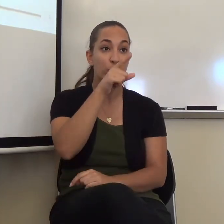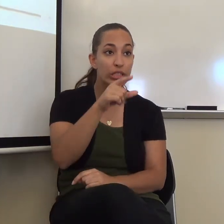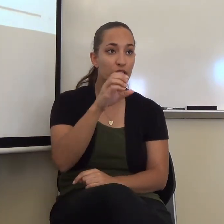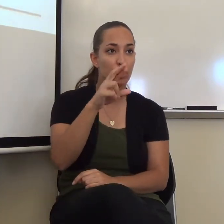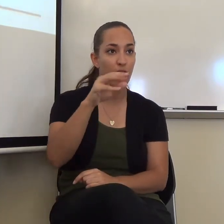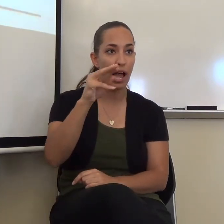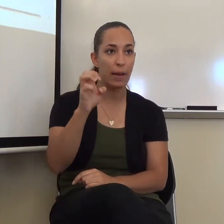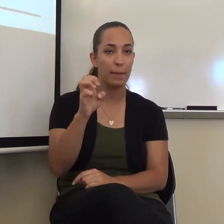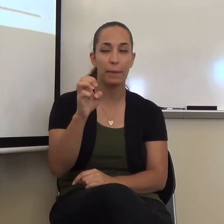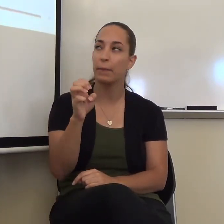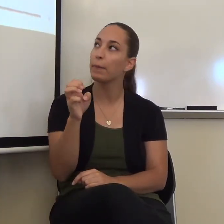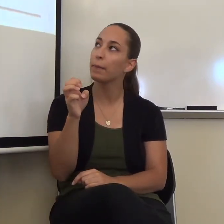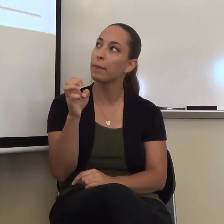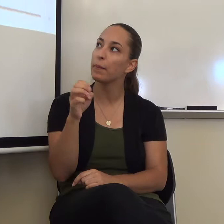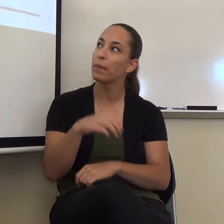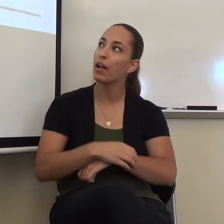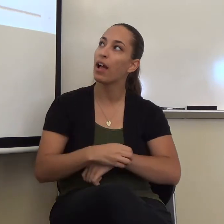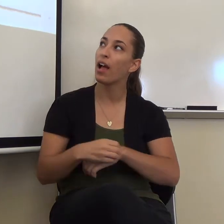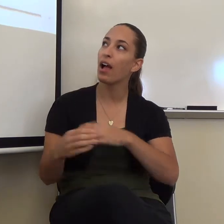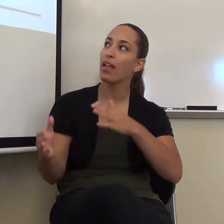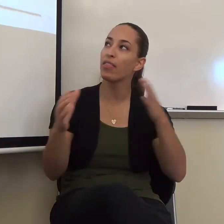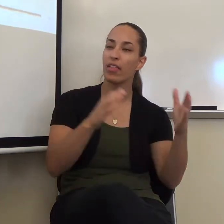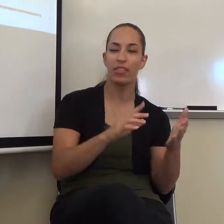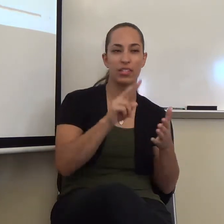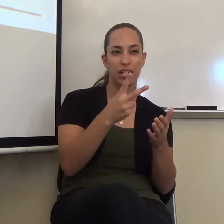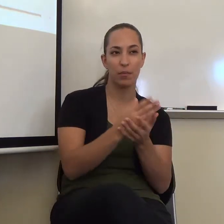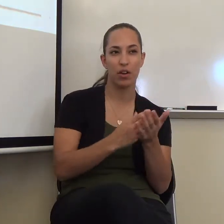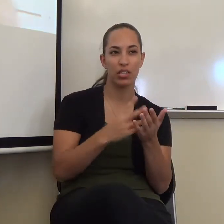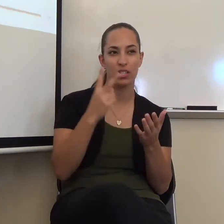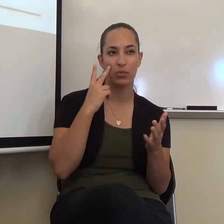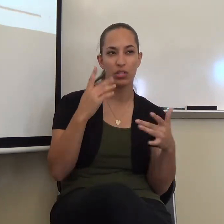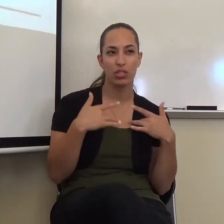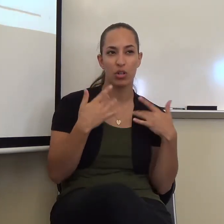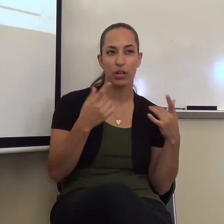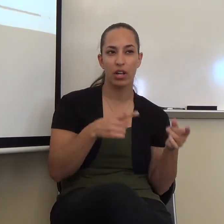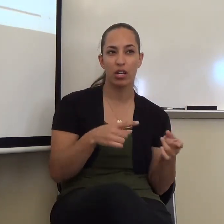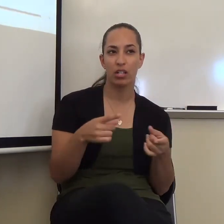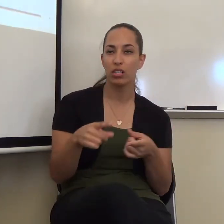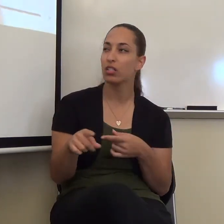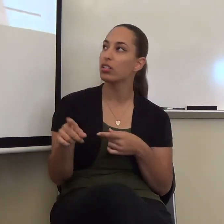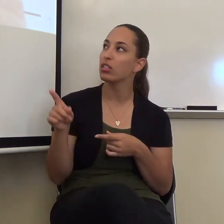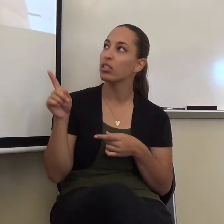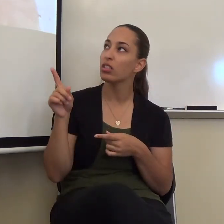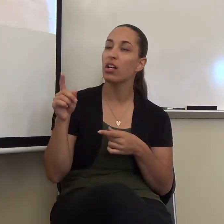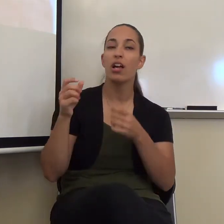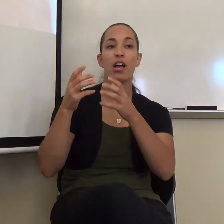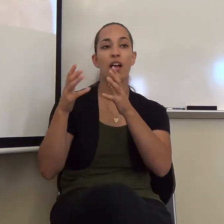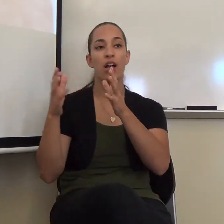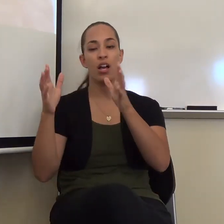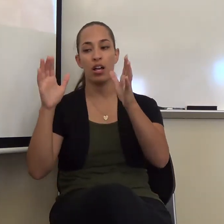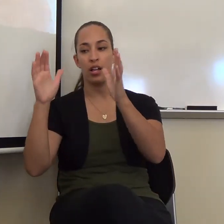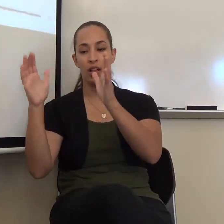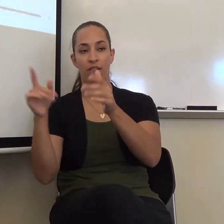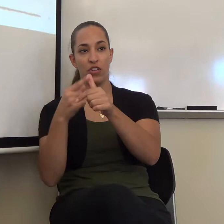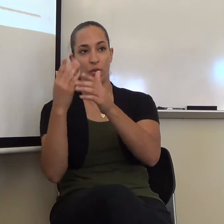Anyone see what's going on there? Heavy viewers tend to believe that crime is on